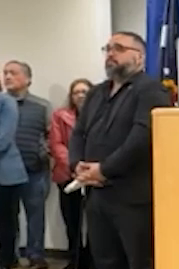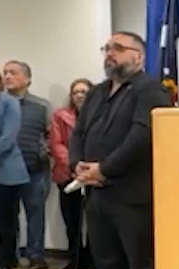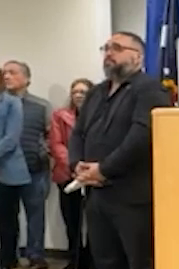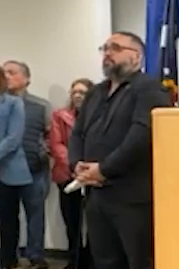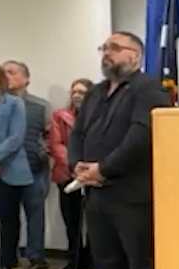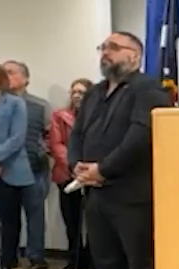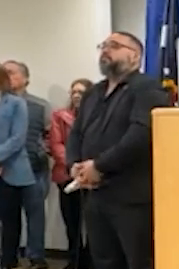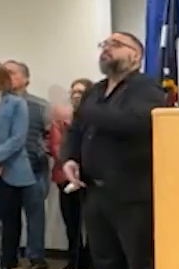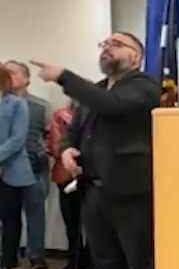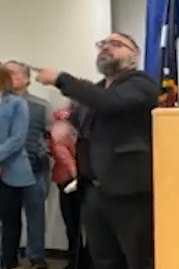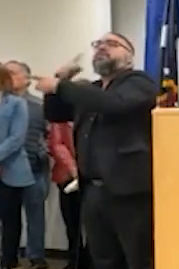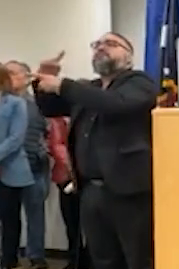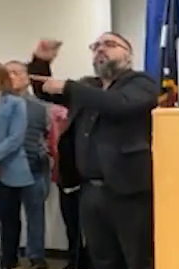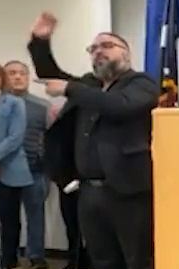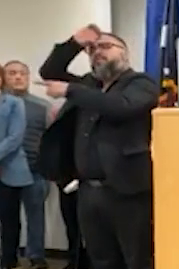Sir. For the fire chief, Yeah.